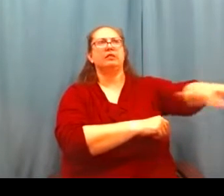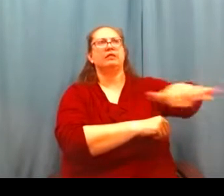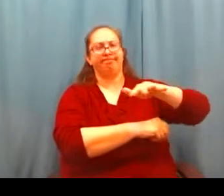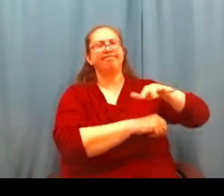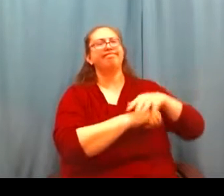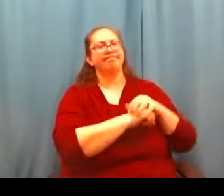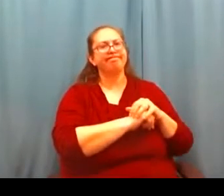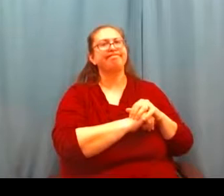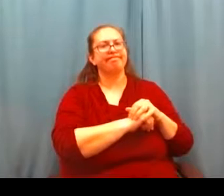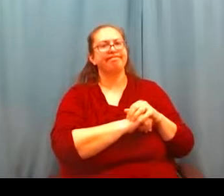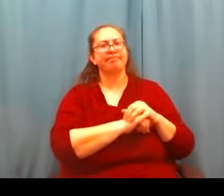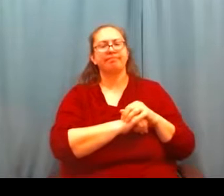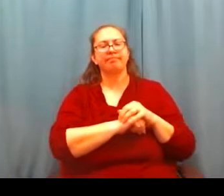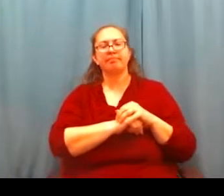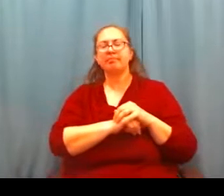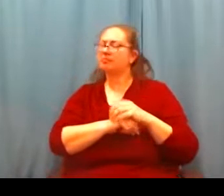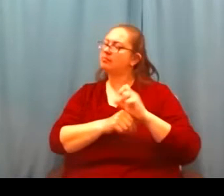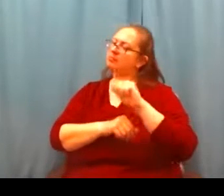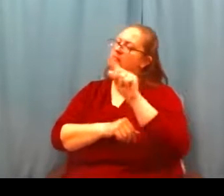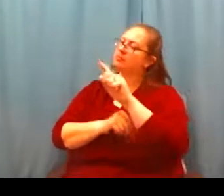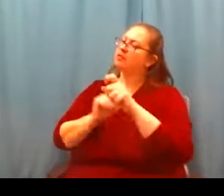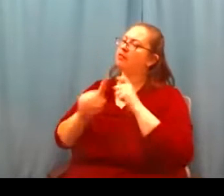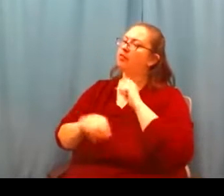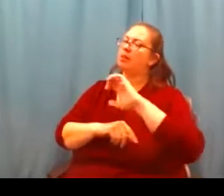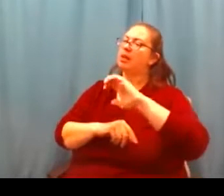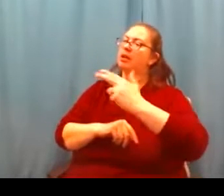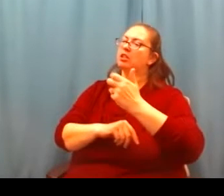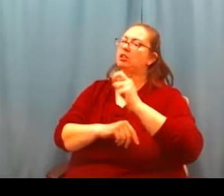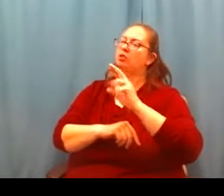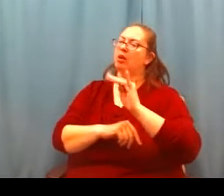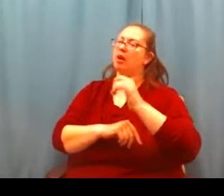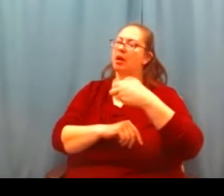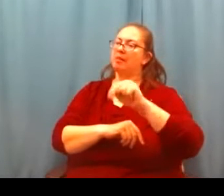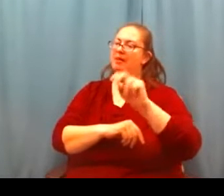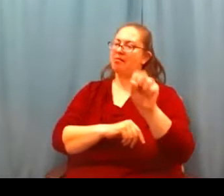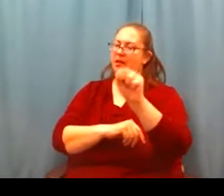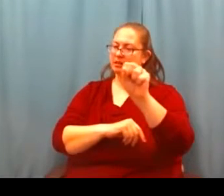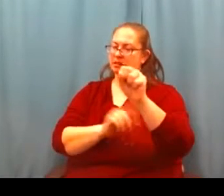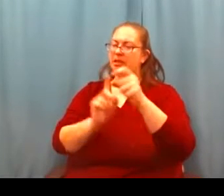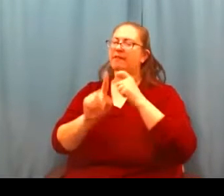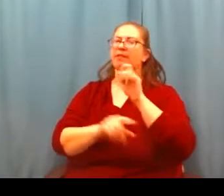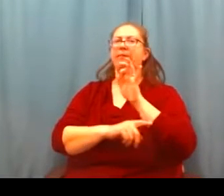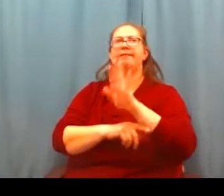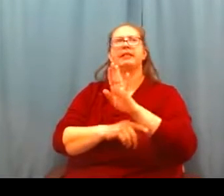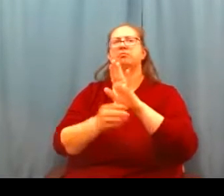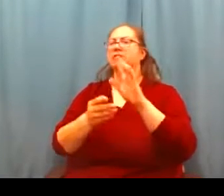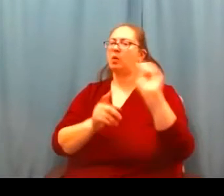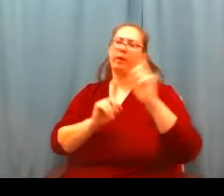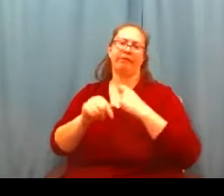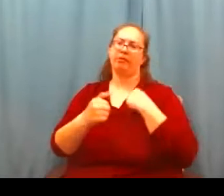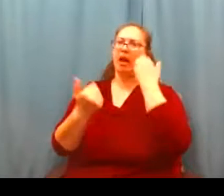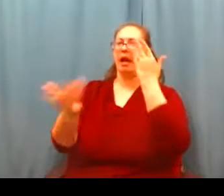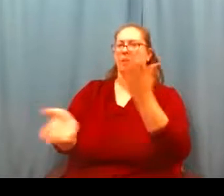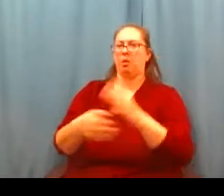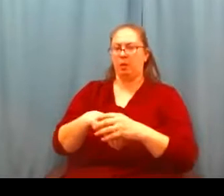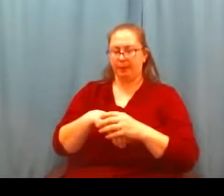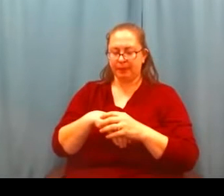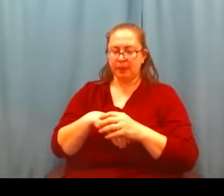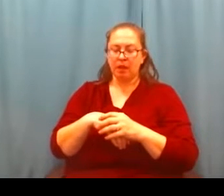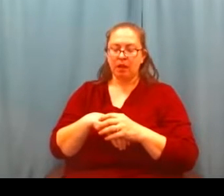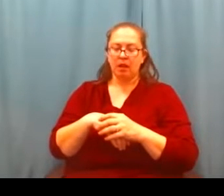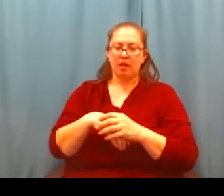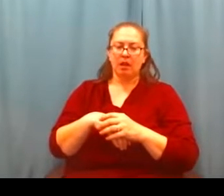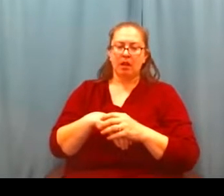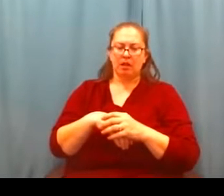Okay. Mayor, we have a question from Charmin S. This question came from Facebook, and we don't know what neighborhood, but she's